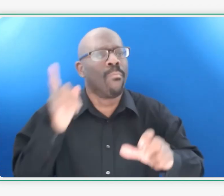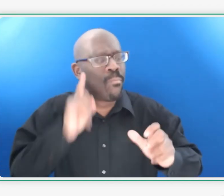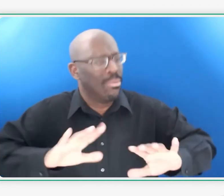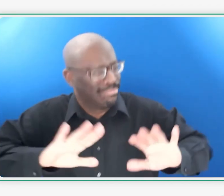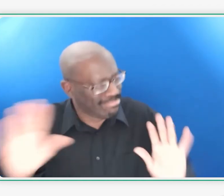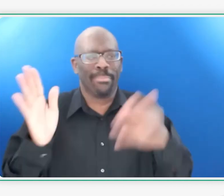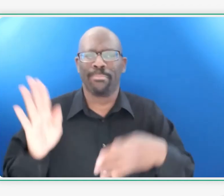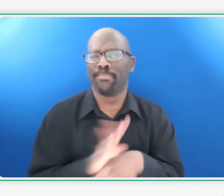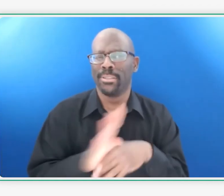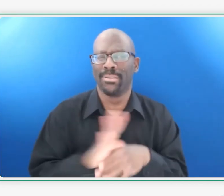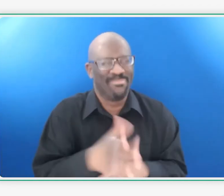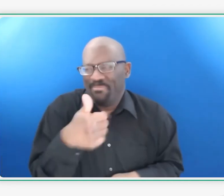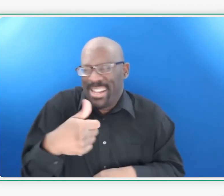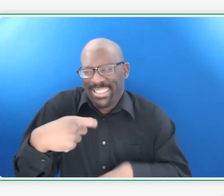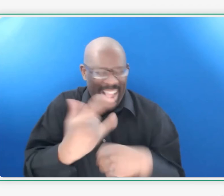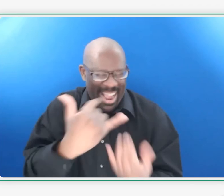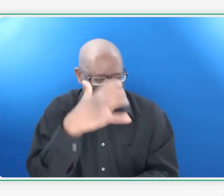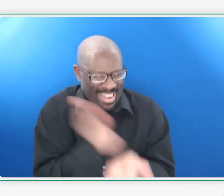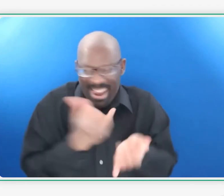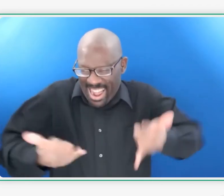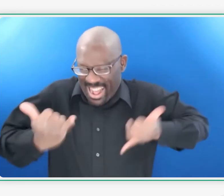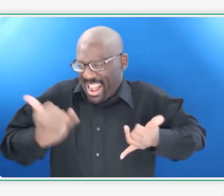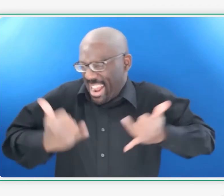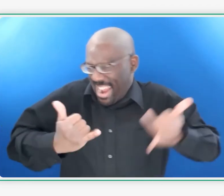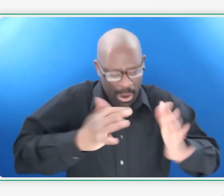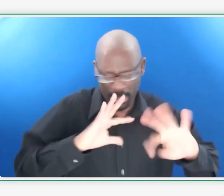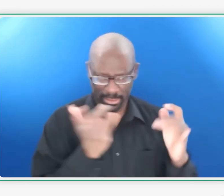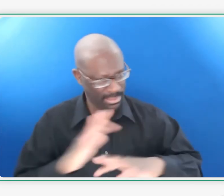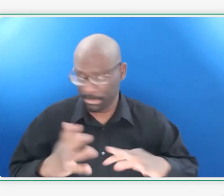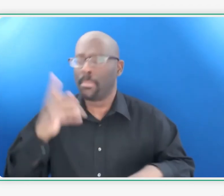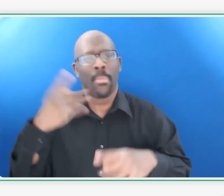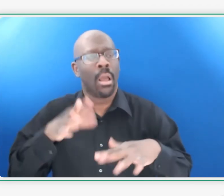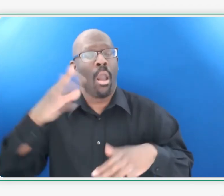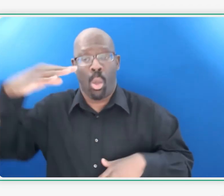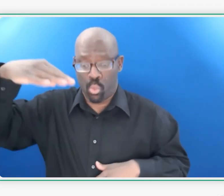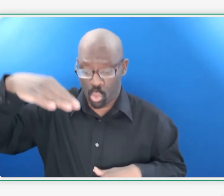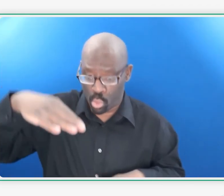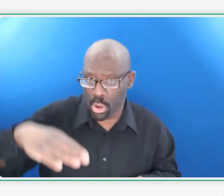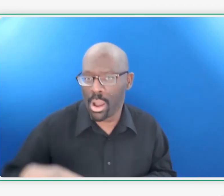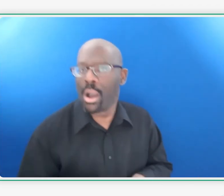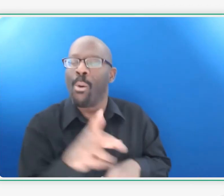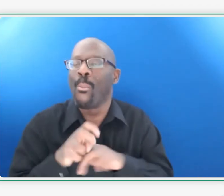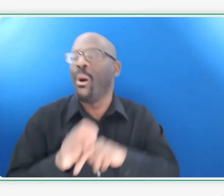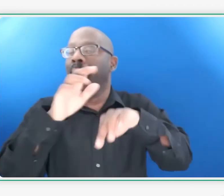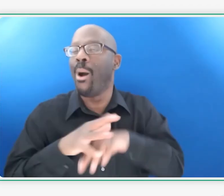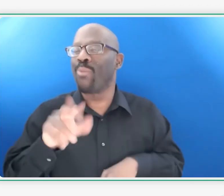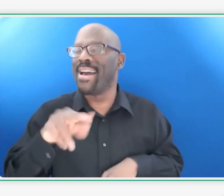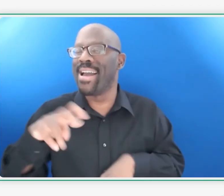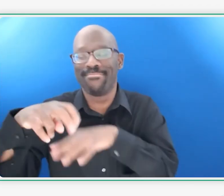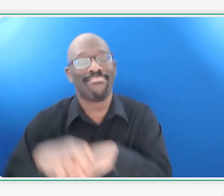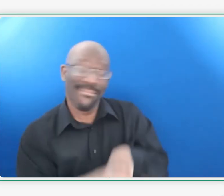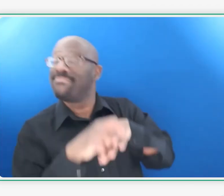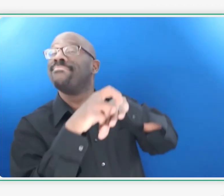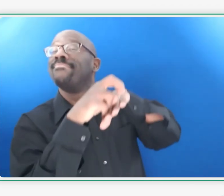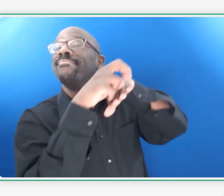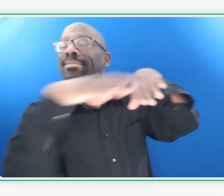vaccine and they're starting to roll out a stimulus package. And so businesses need to be ready right now to capitalize on that